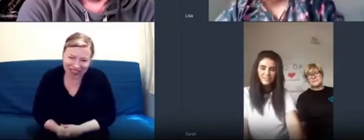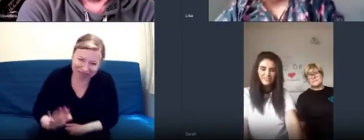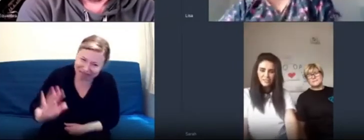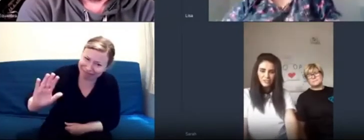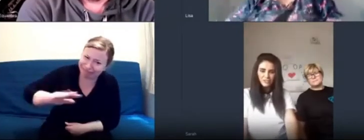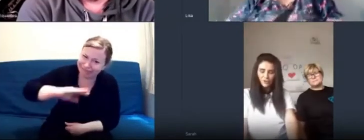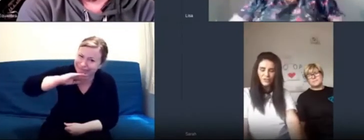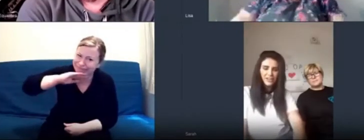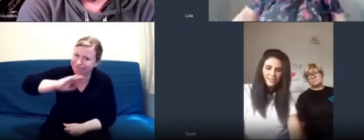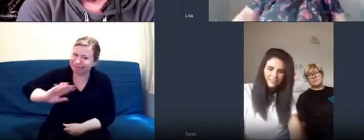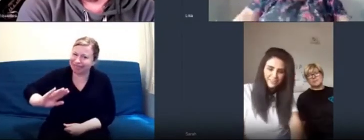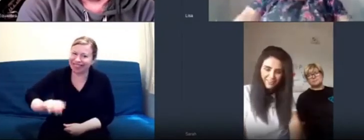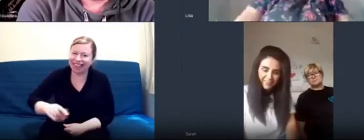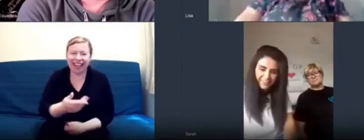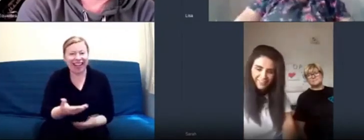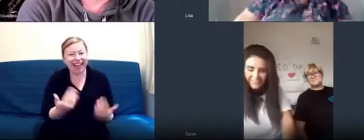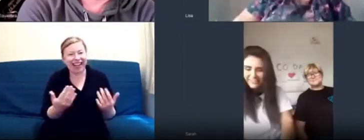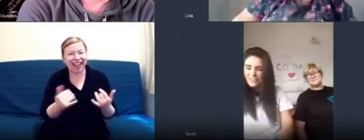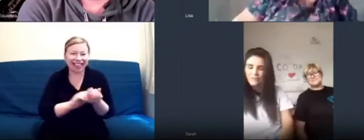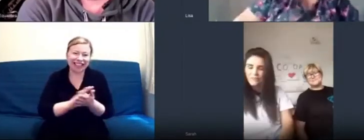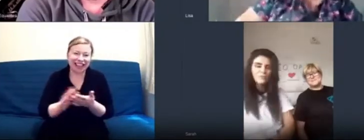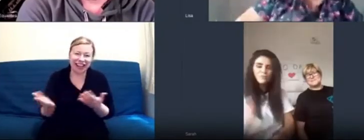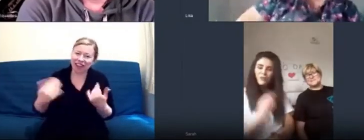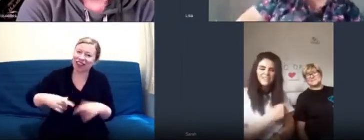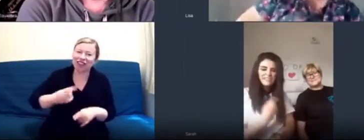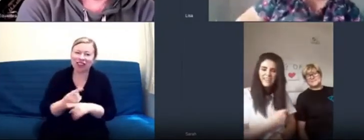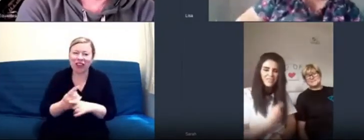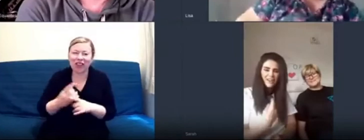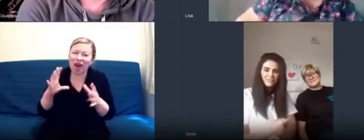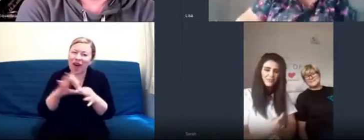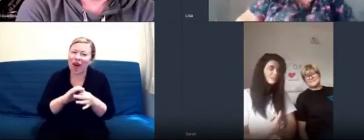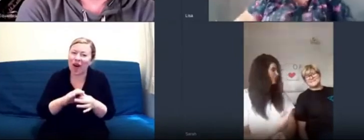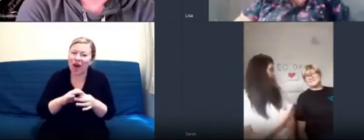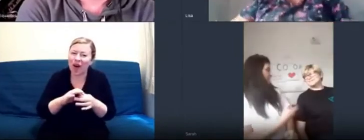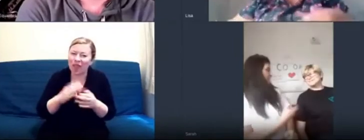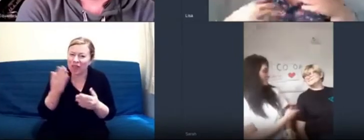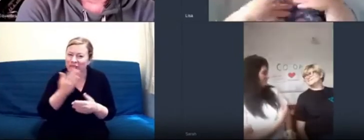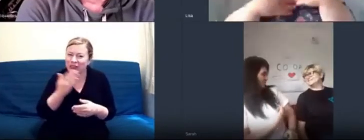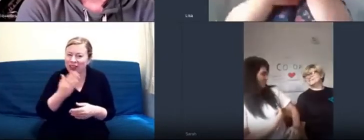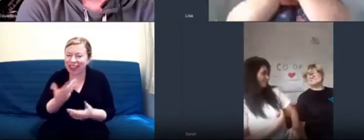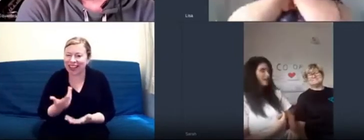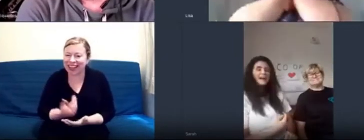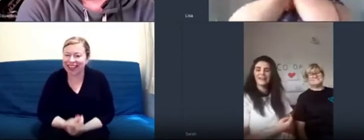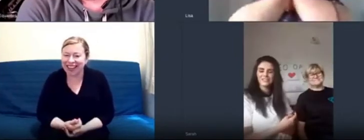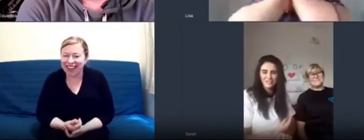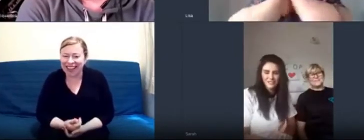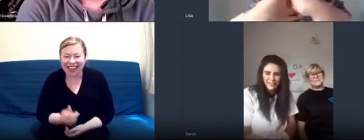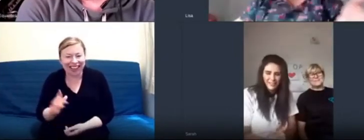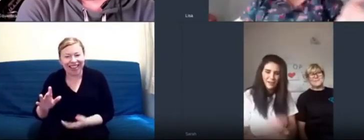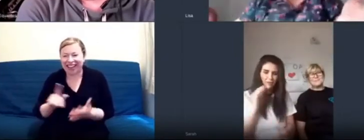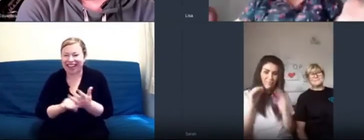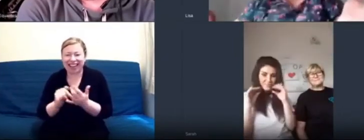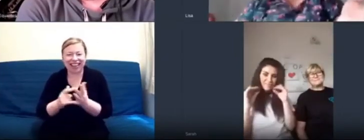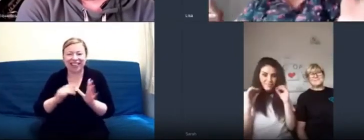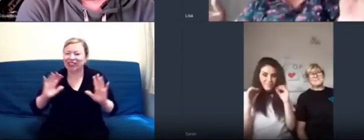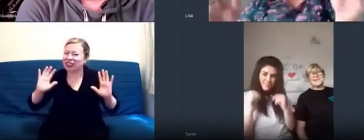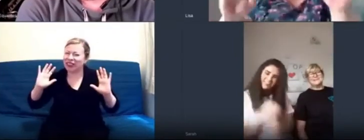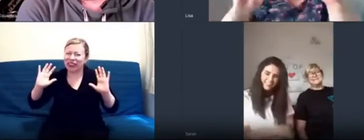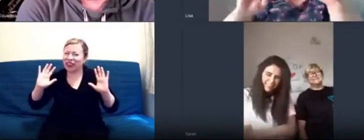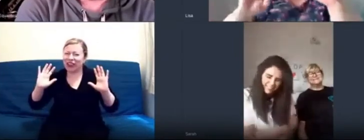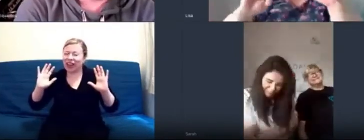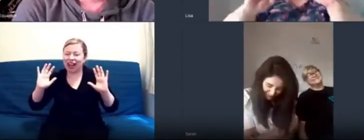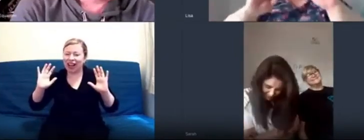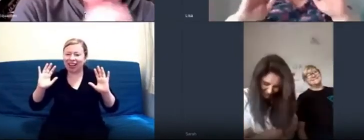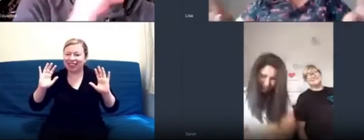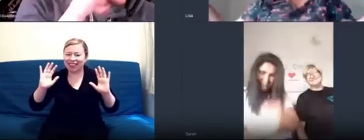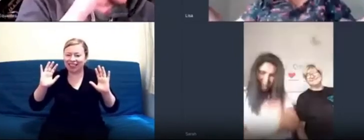Come on, go for it. No. I can tell. I think I just got all my homeschooling